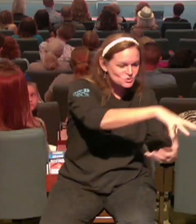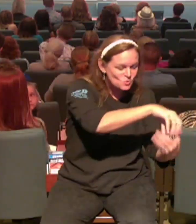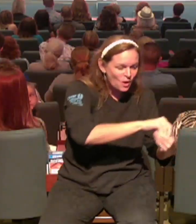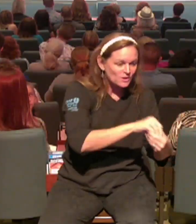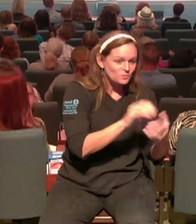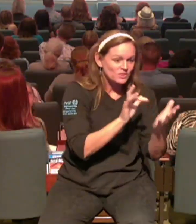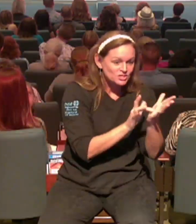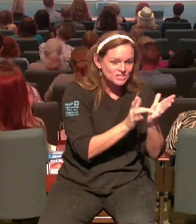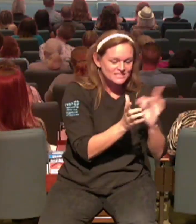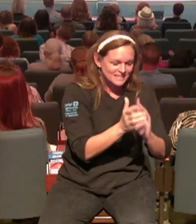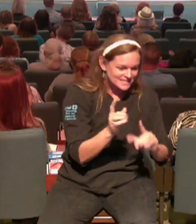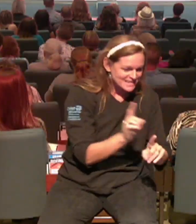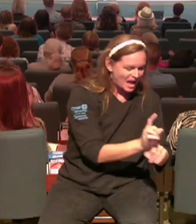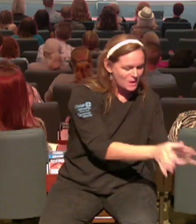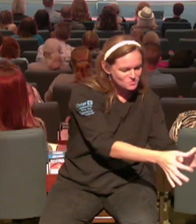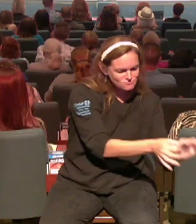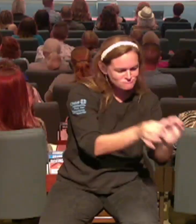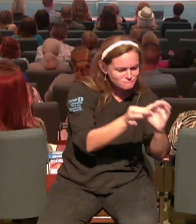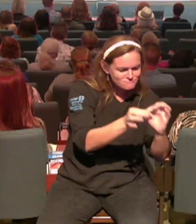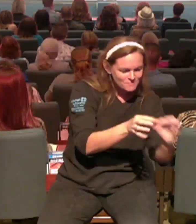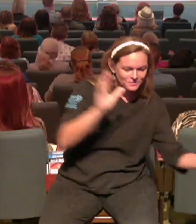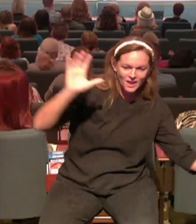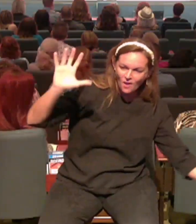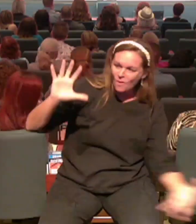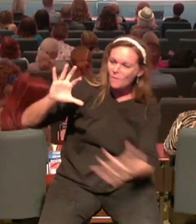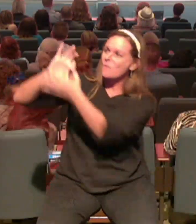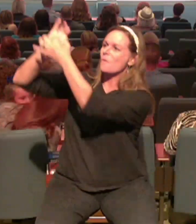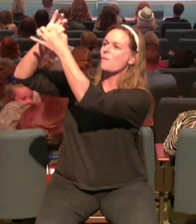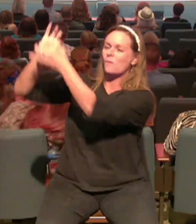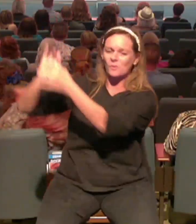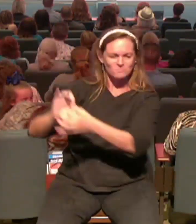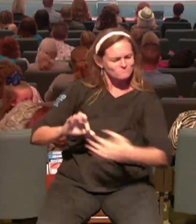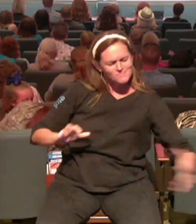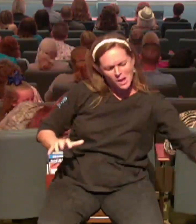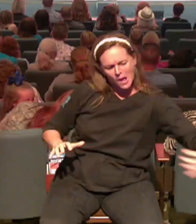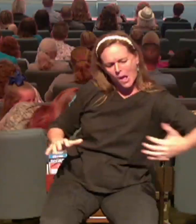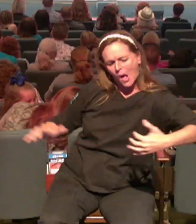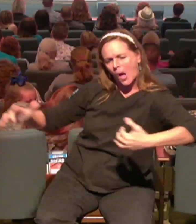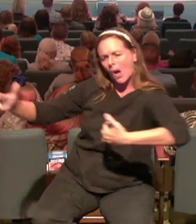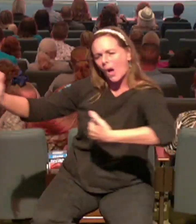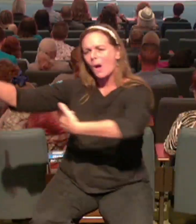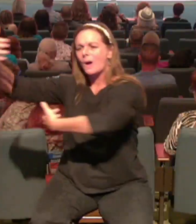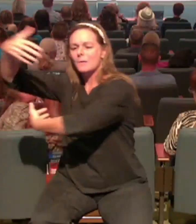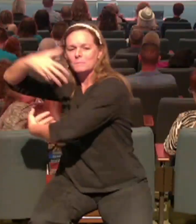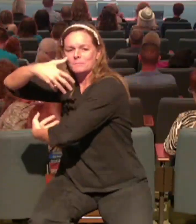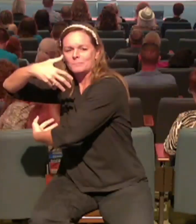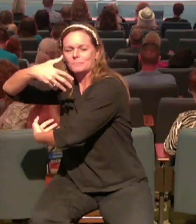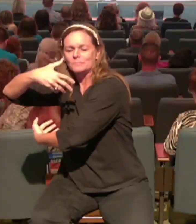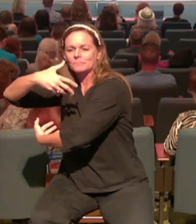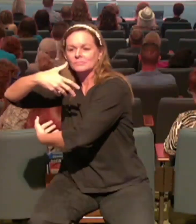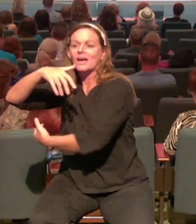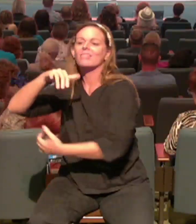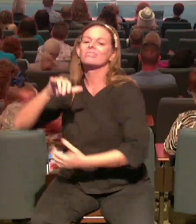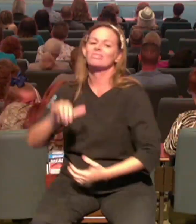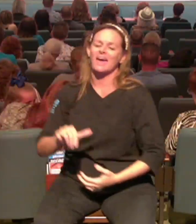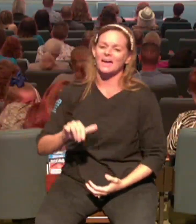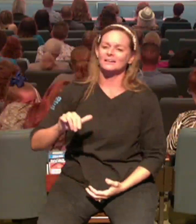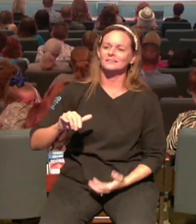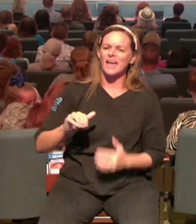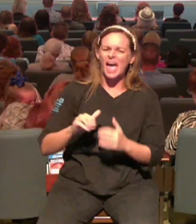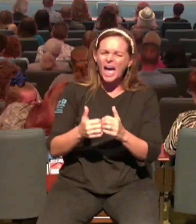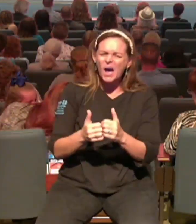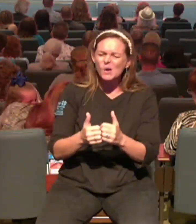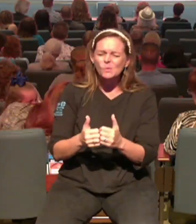stepped right into it to bring us from death to life, out of hopelessness into this eternal hope. And it's by grace that